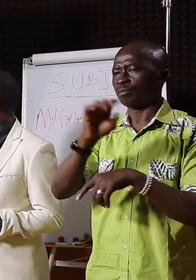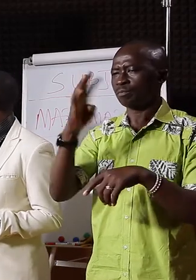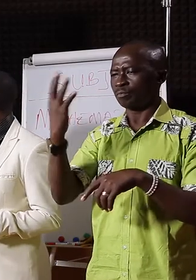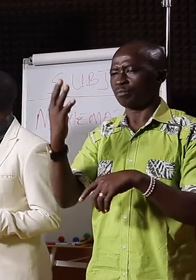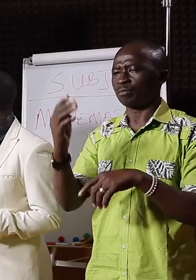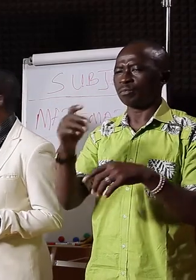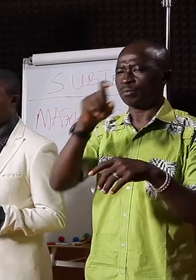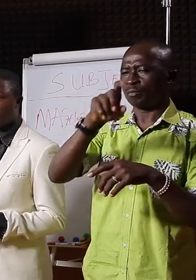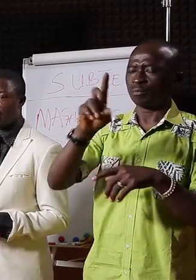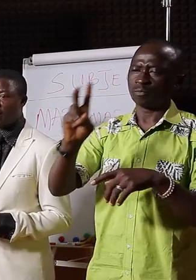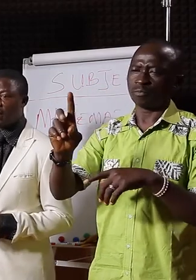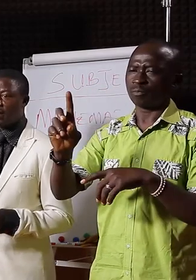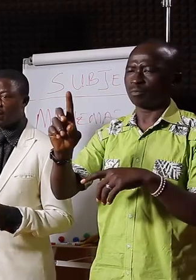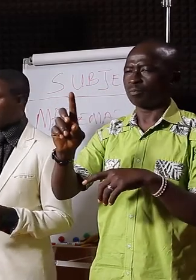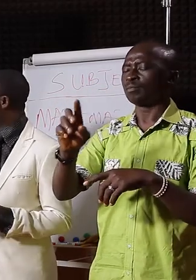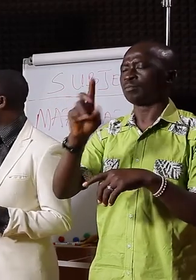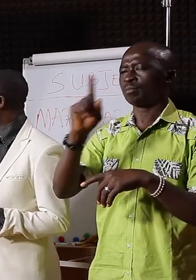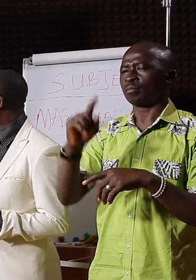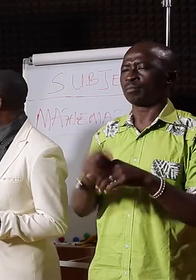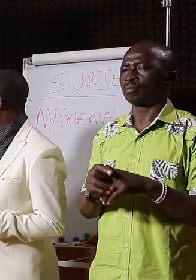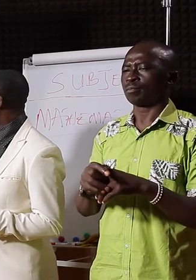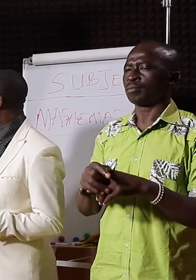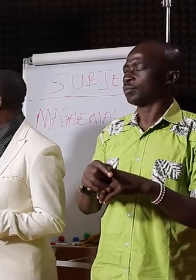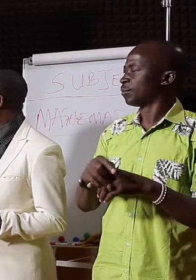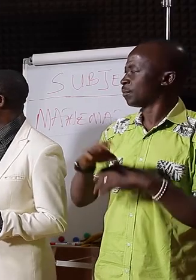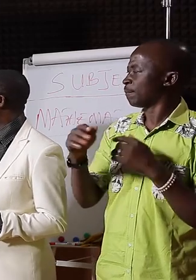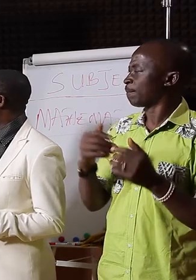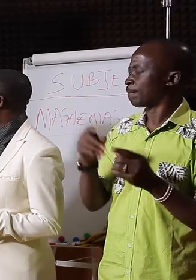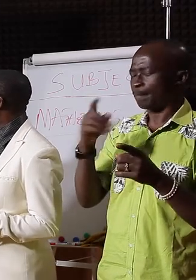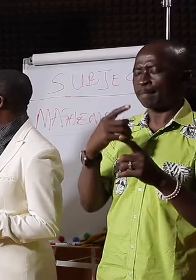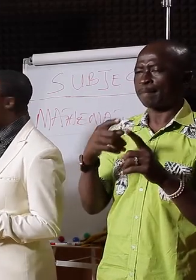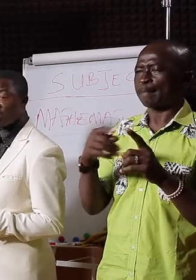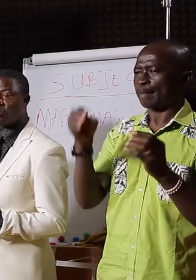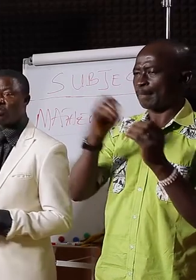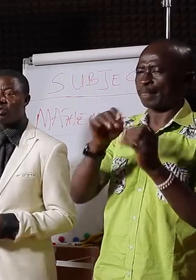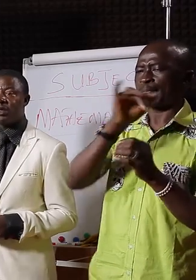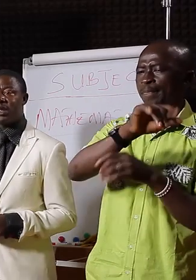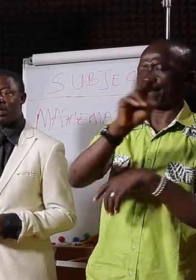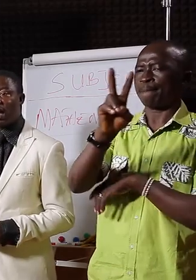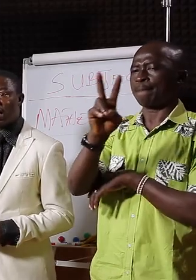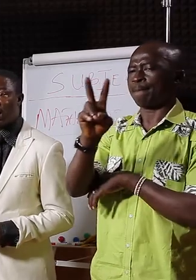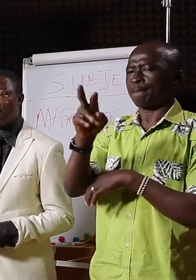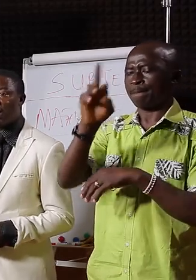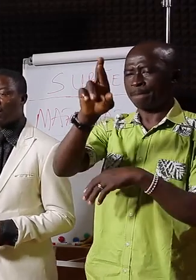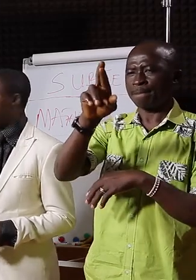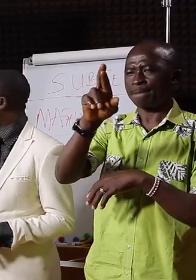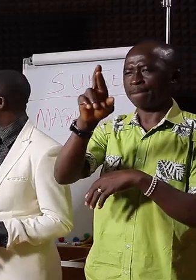minus X1 is 1. Everything square plus our Y2 is